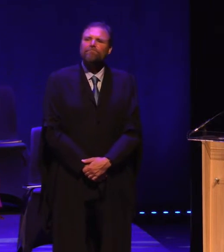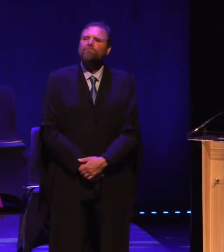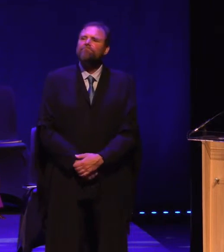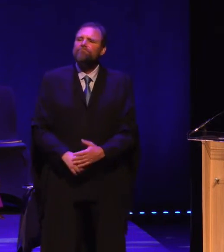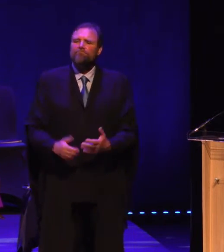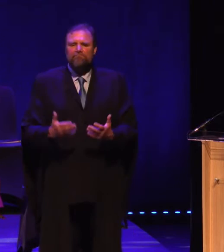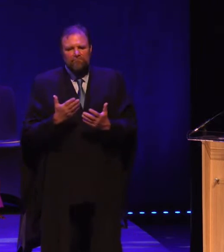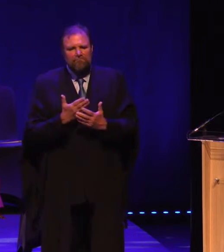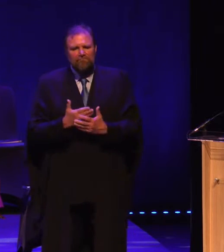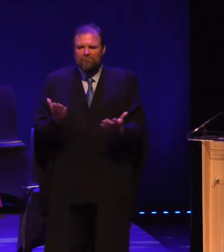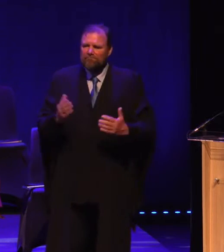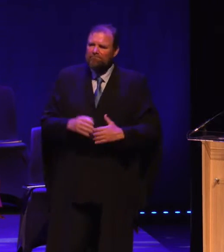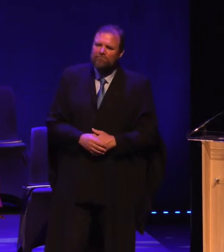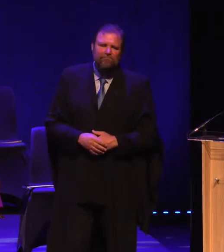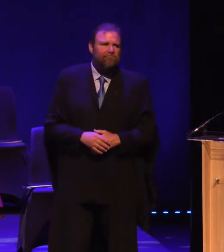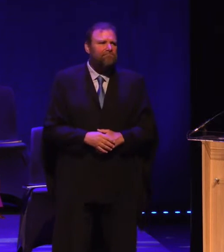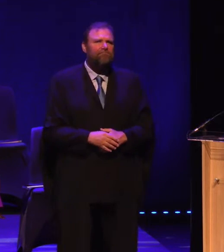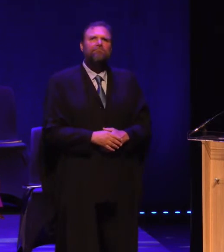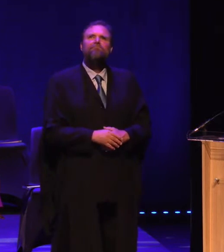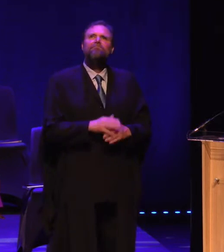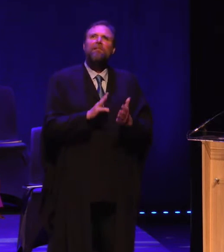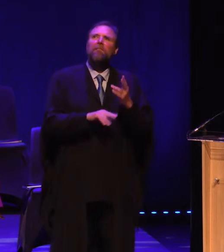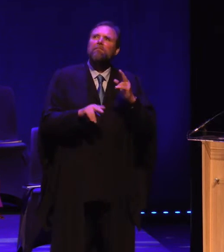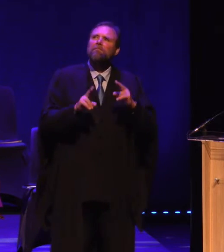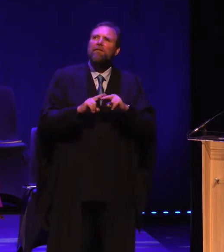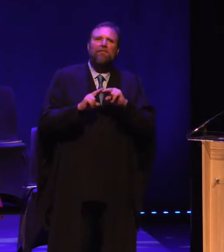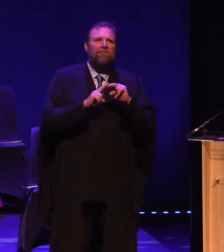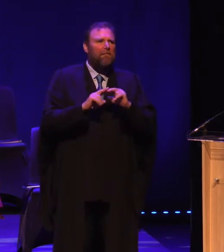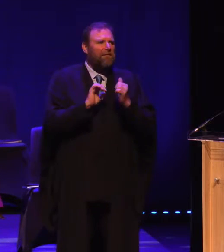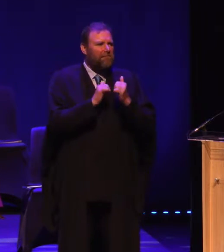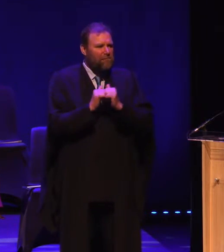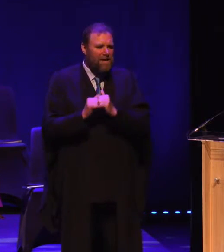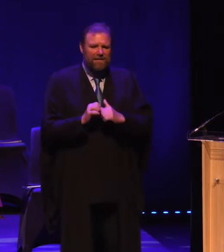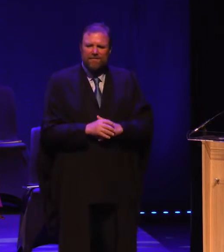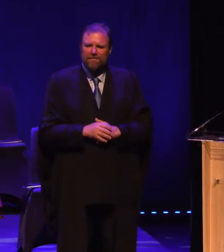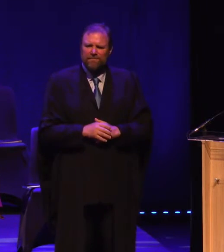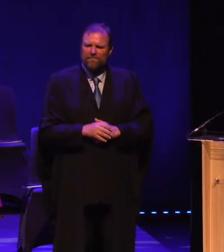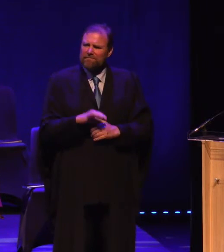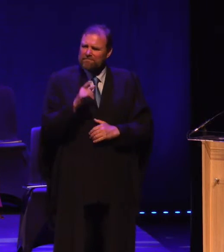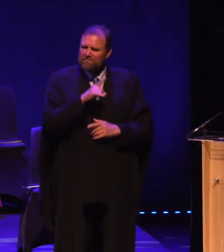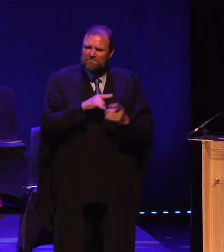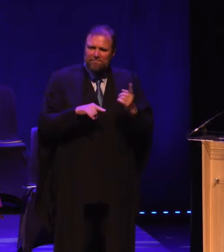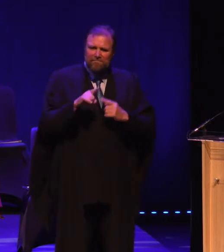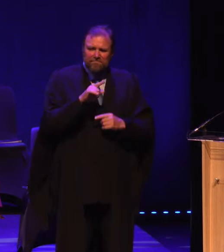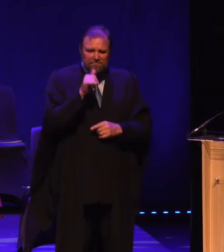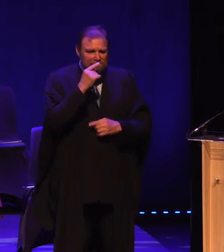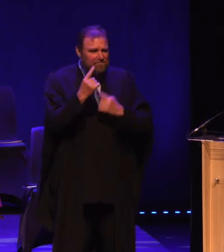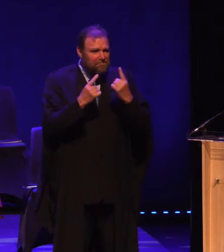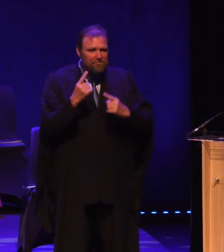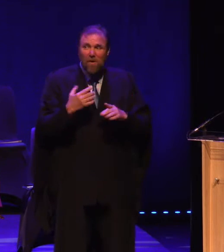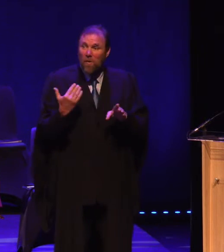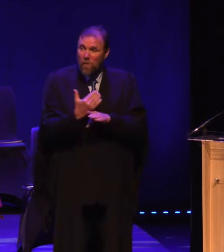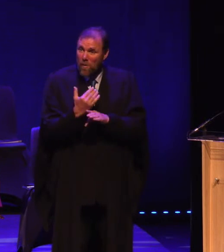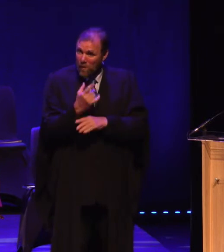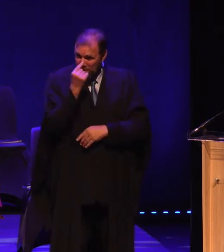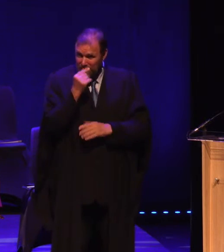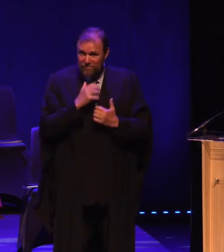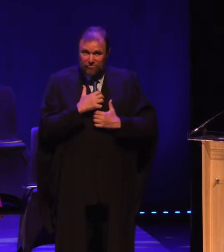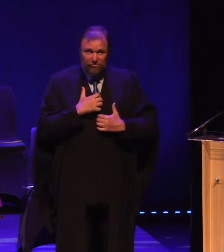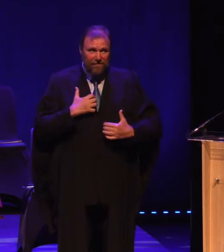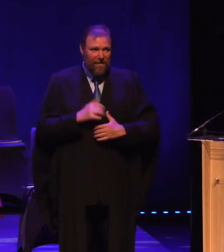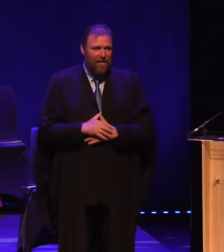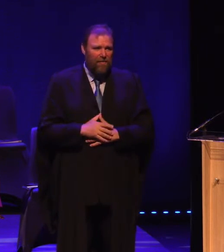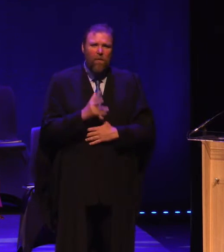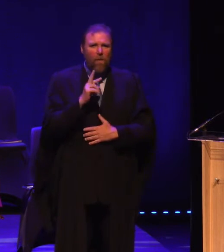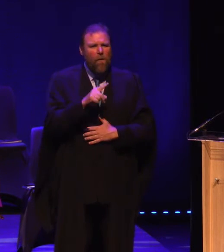Graduates, as you parents, family, friends, you may even know yourselves, work can be stressful. Hopefully